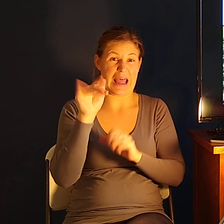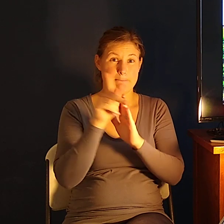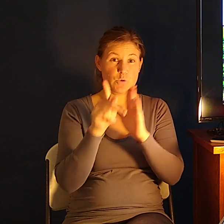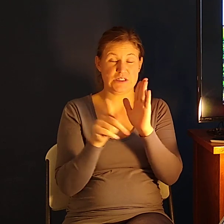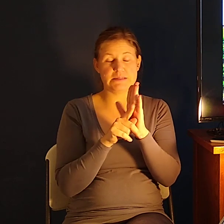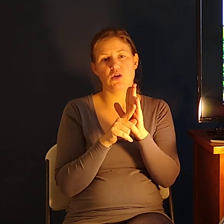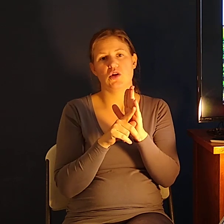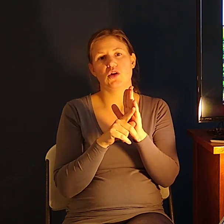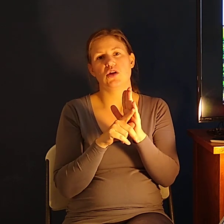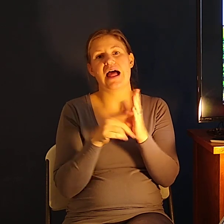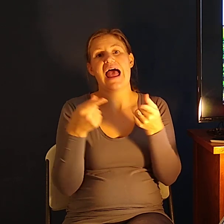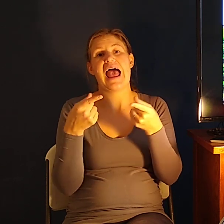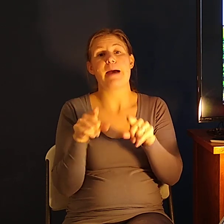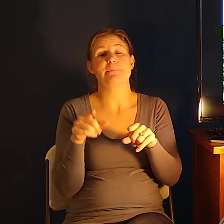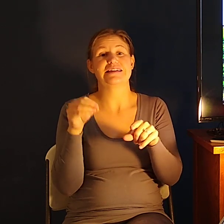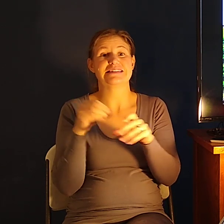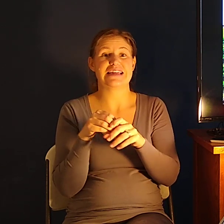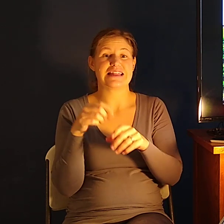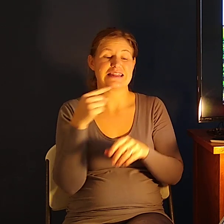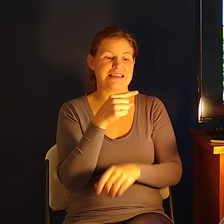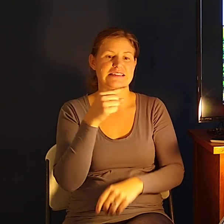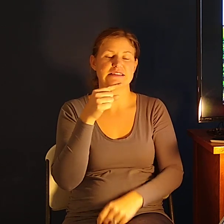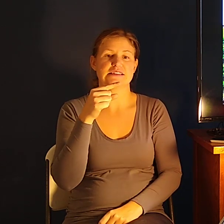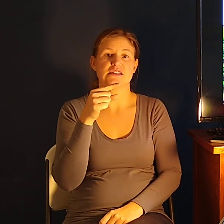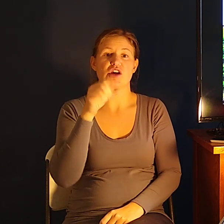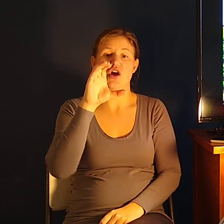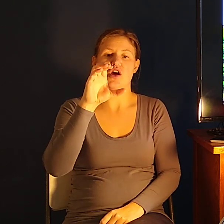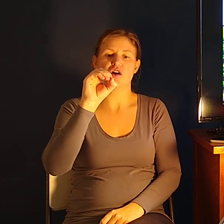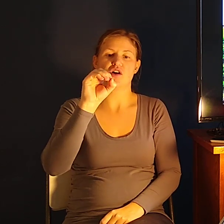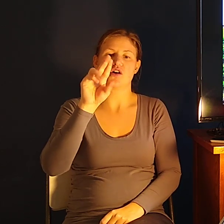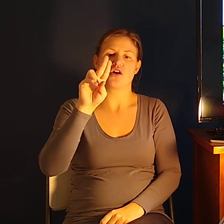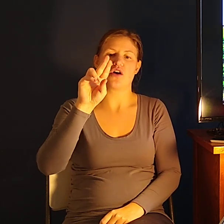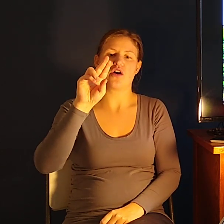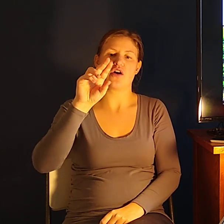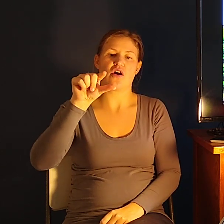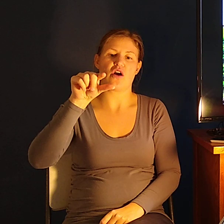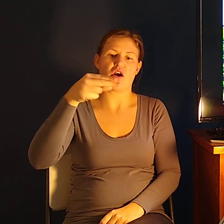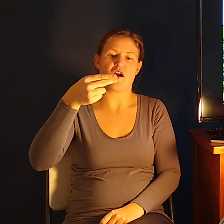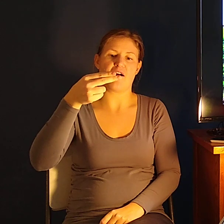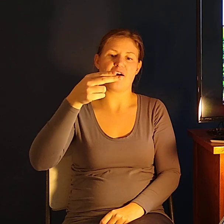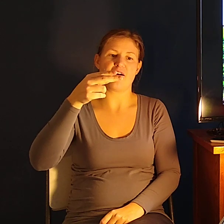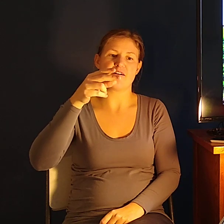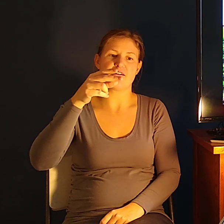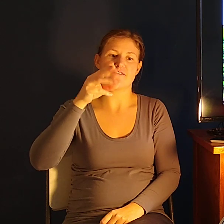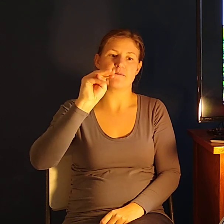Wright occurs in Wright's Kaufman residence, or Falling Water.